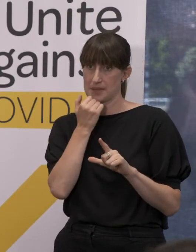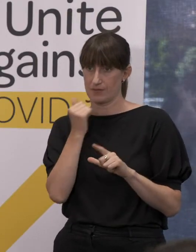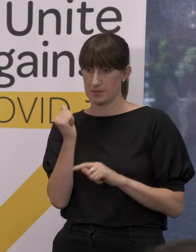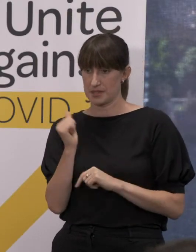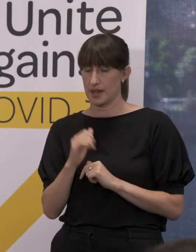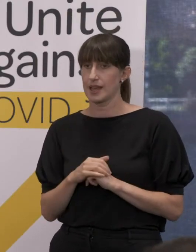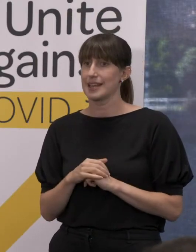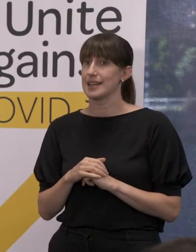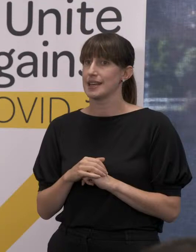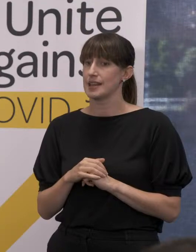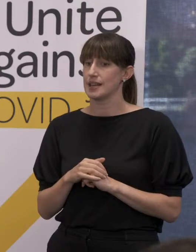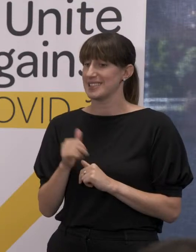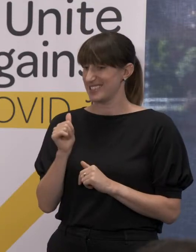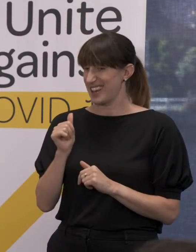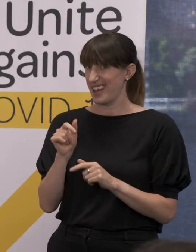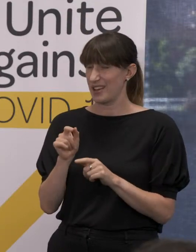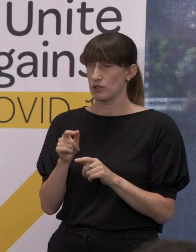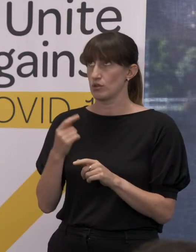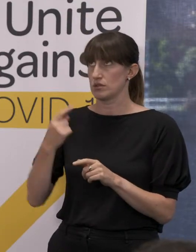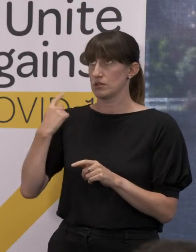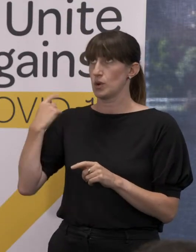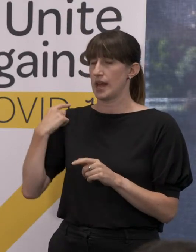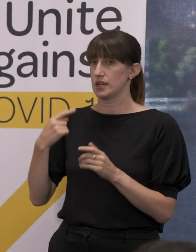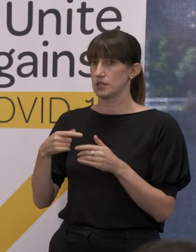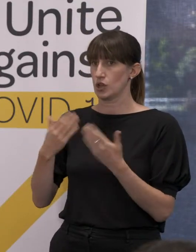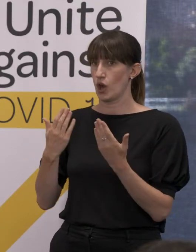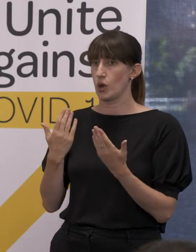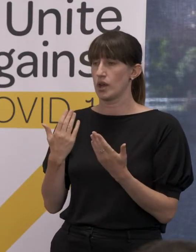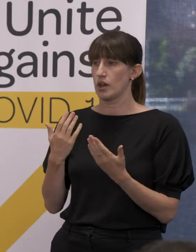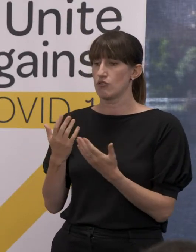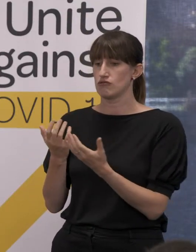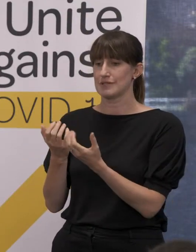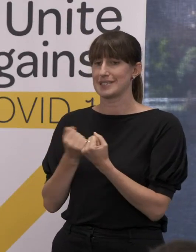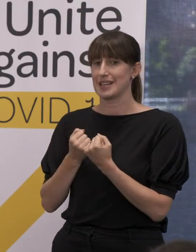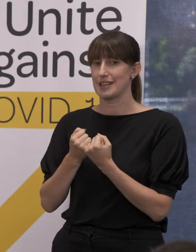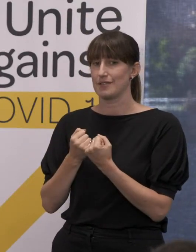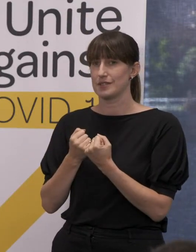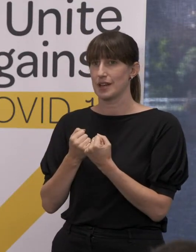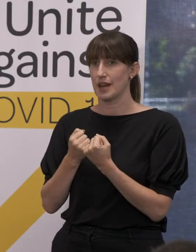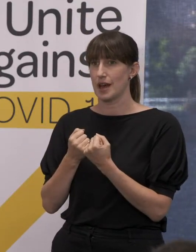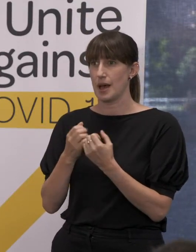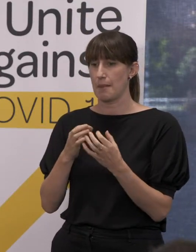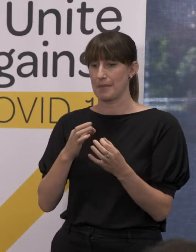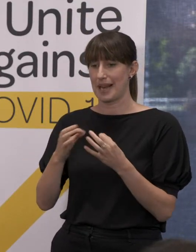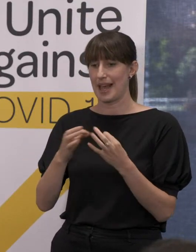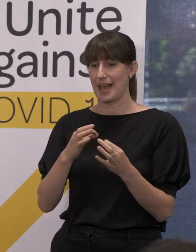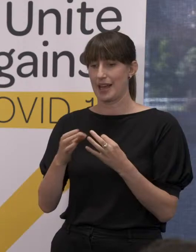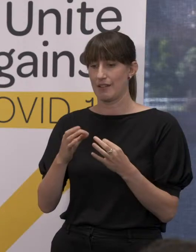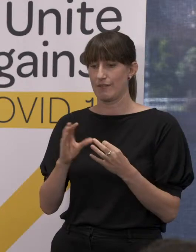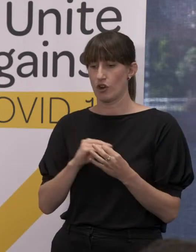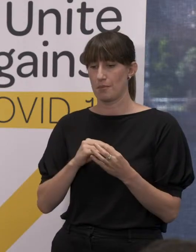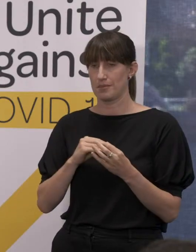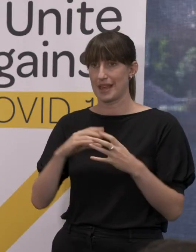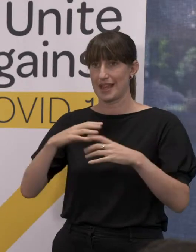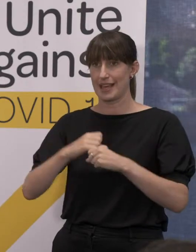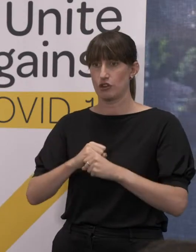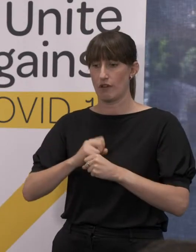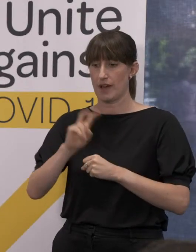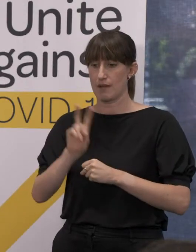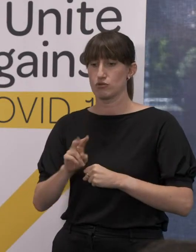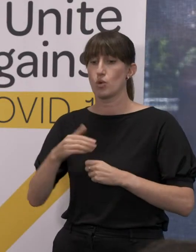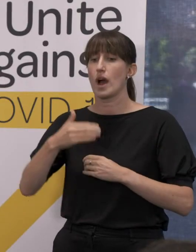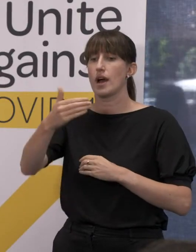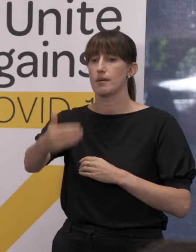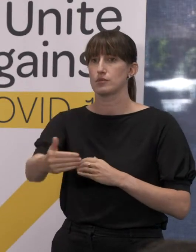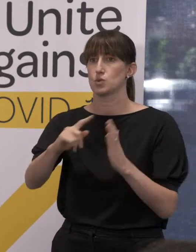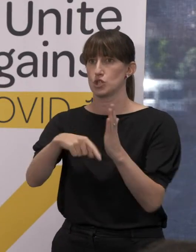yesterday we also received from them, actually the day before, their plans from the end of April through to the end of June about how they are continuing to scale